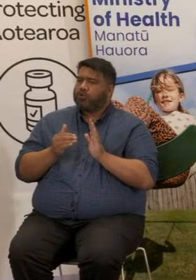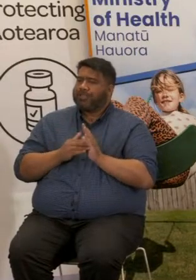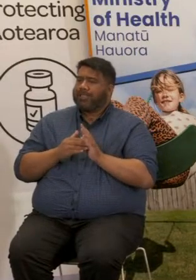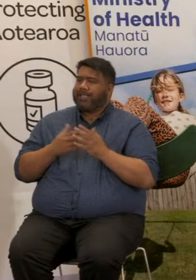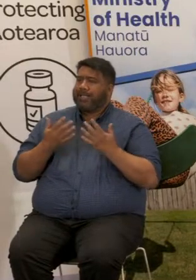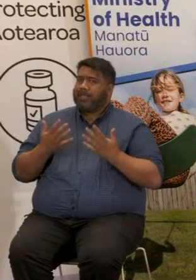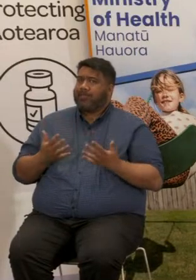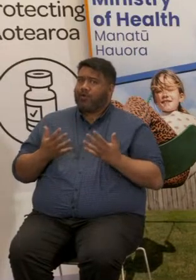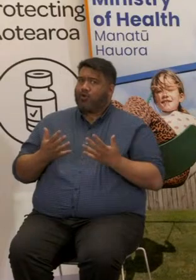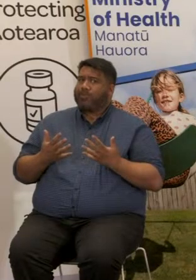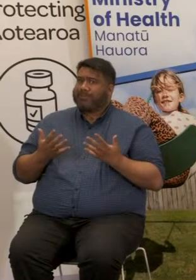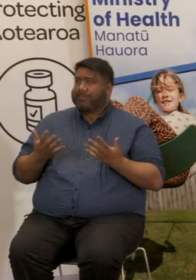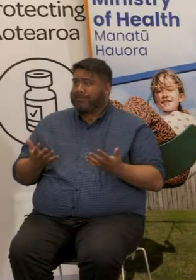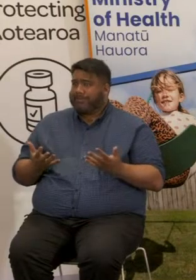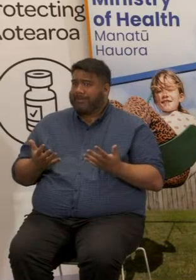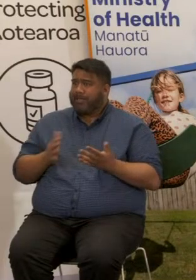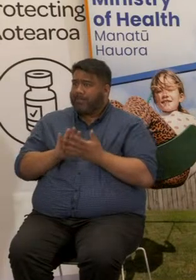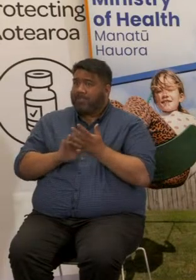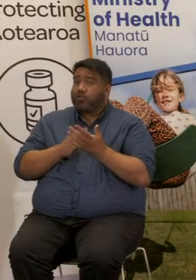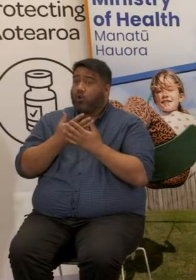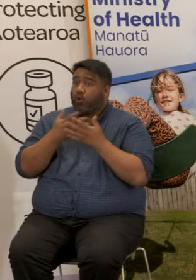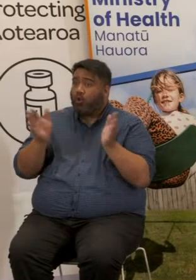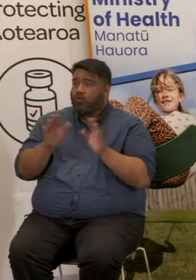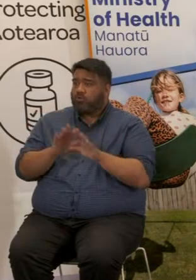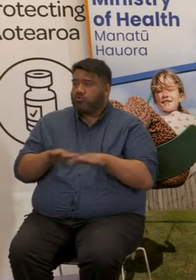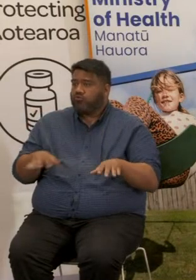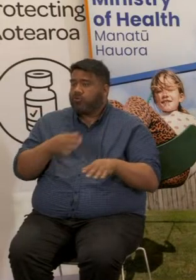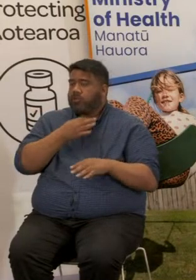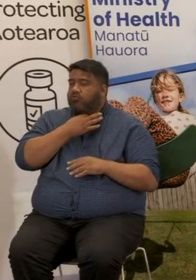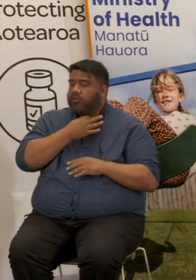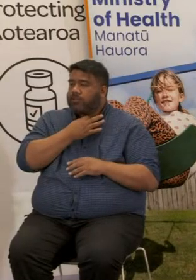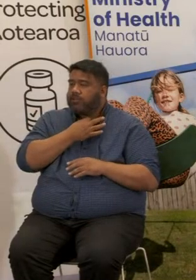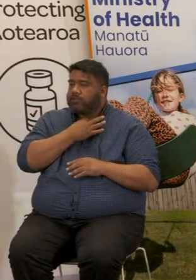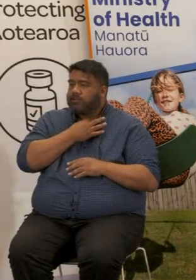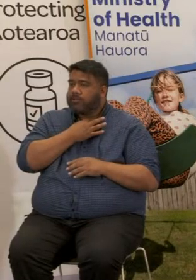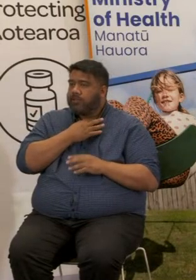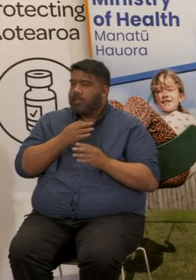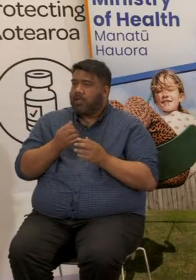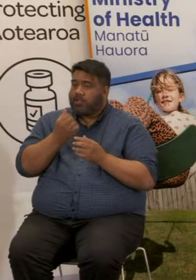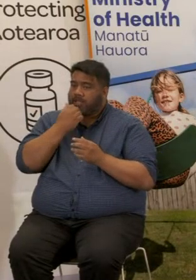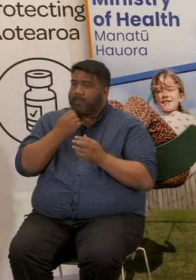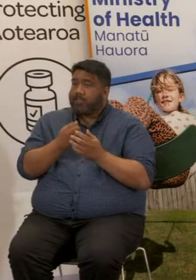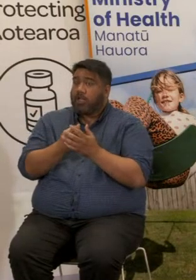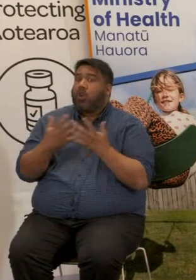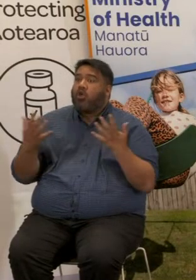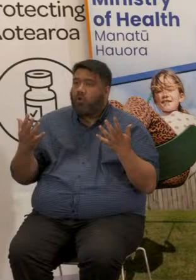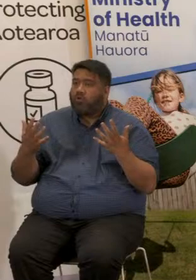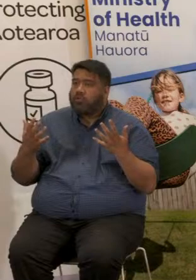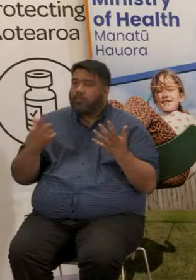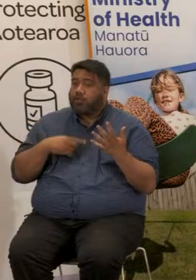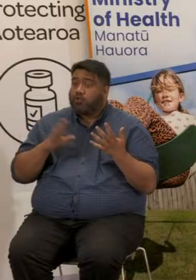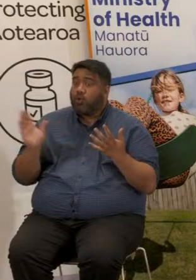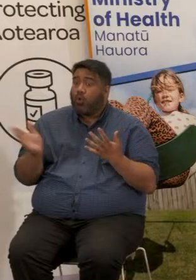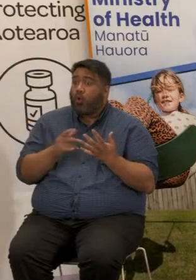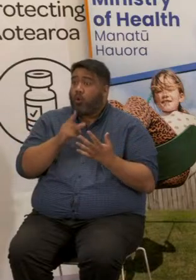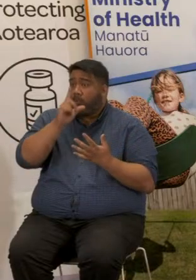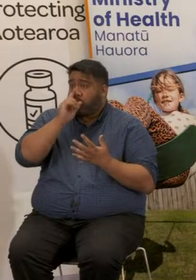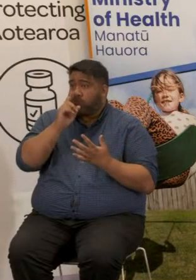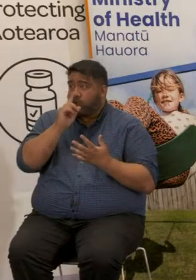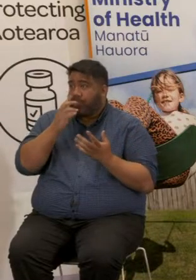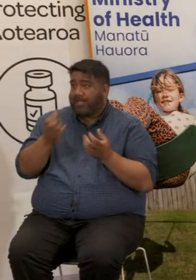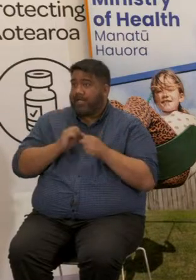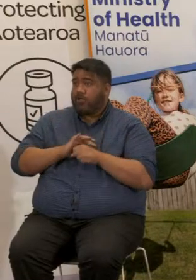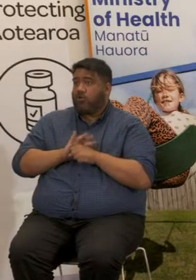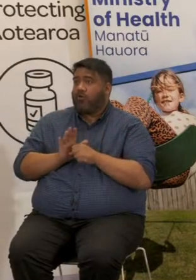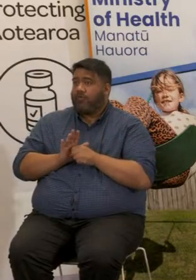are at risk. So any one child is at quite low risk of COVID, but the numbers are big because all our children could be exposed. So there's 2 reasons